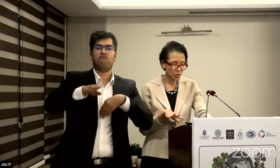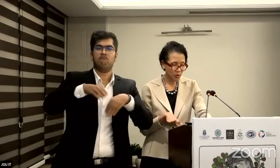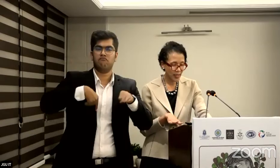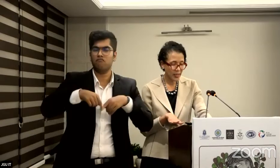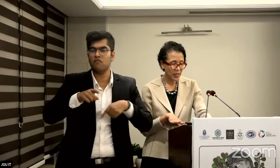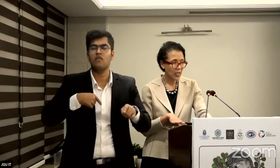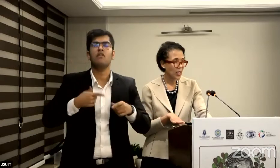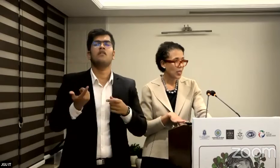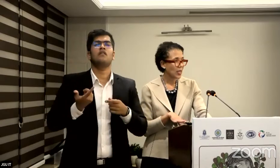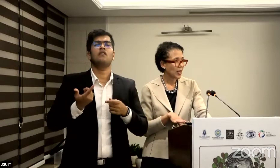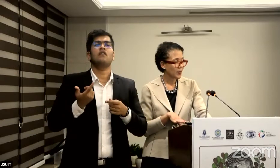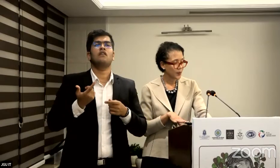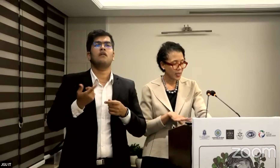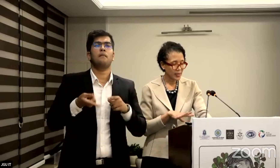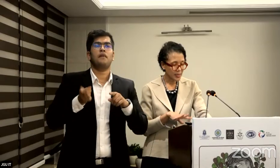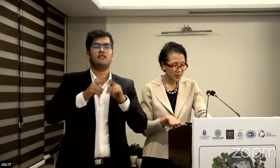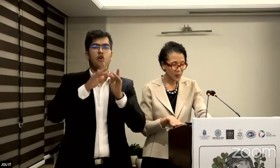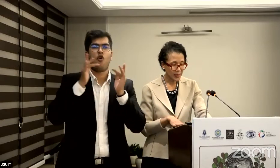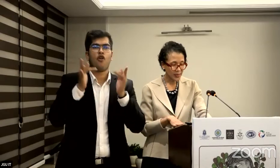digital trade